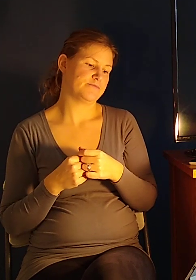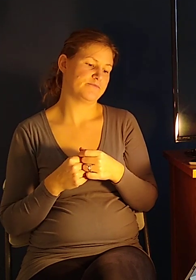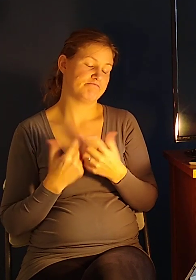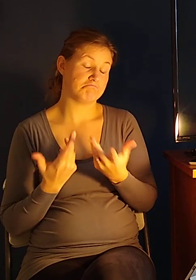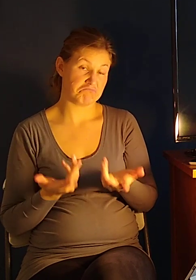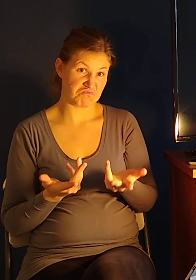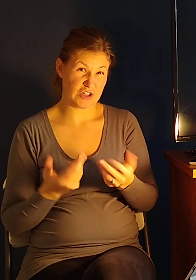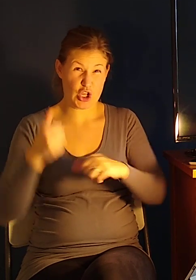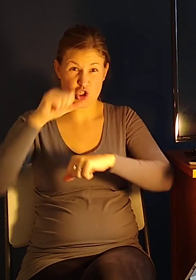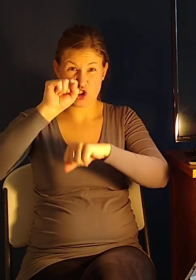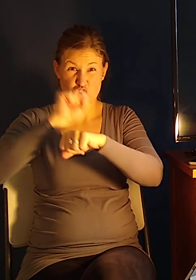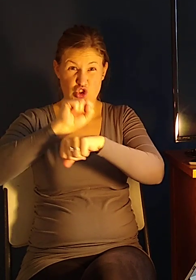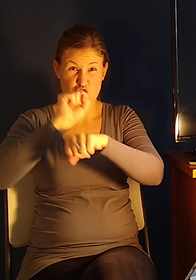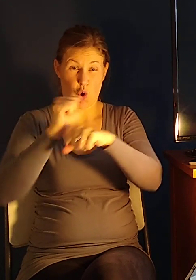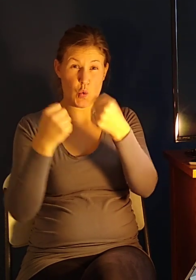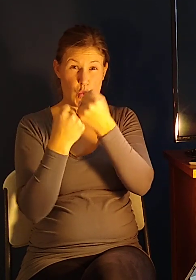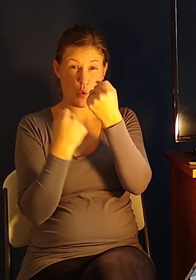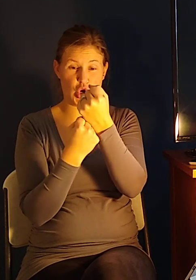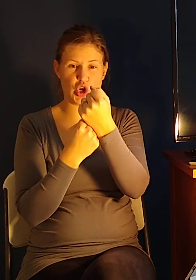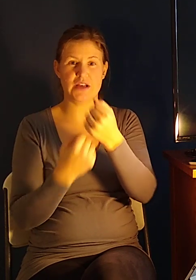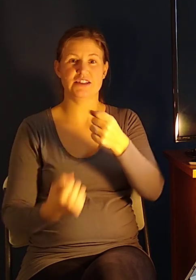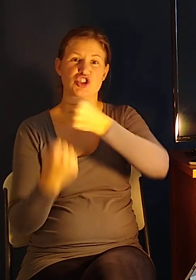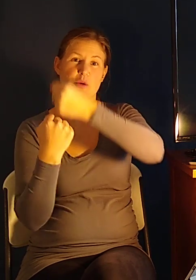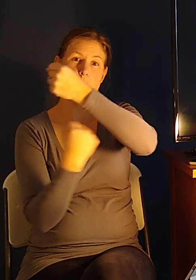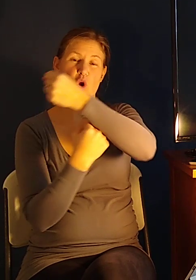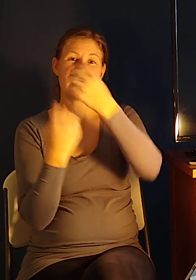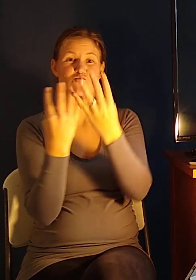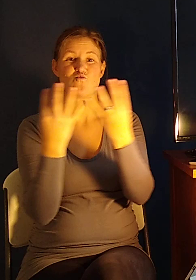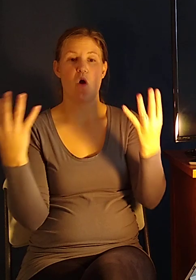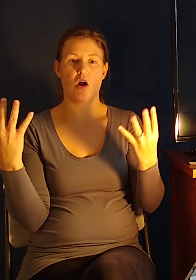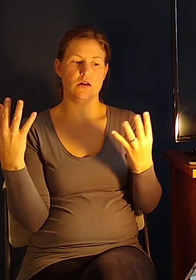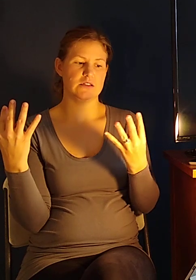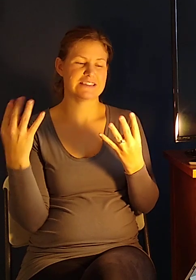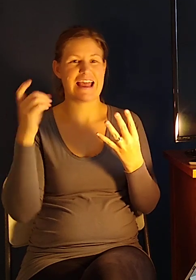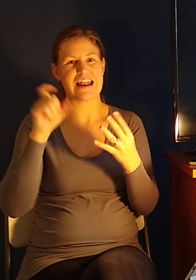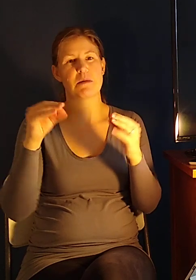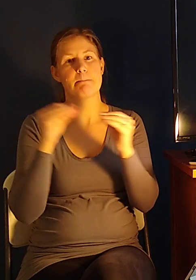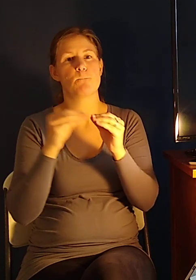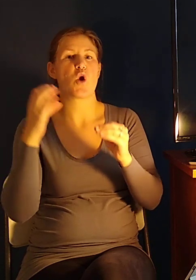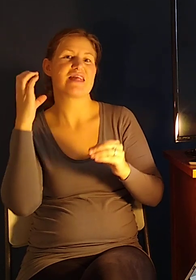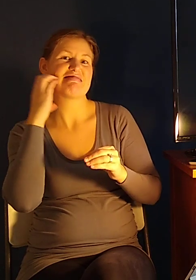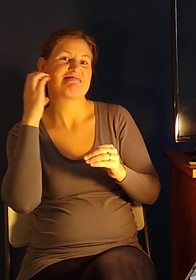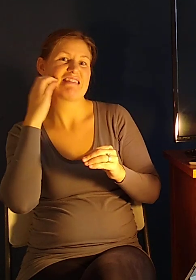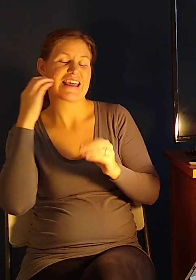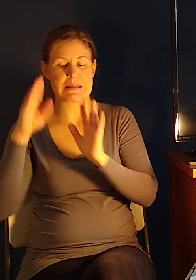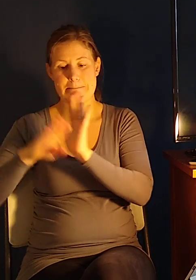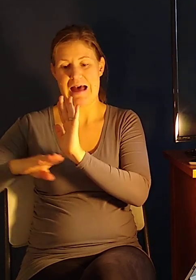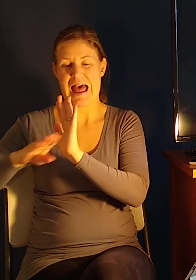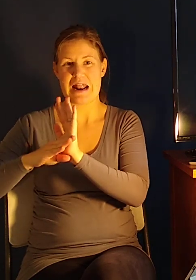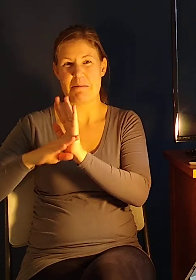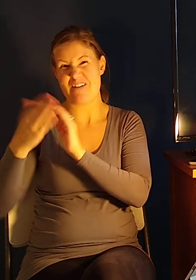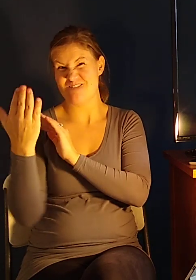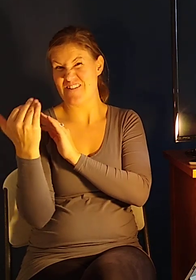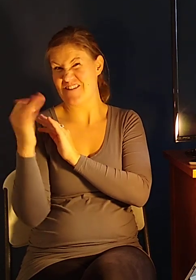Basically, stonework supporting load-bearing walls needed to be thicker, sometimes as thick as 15 feet,